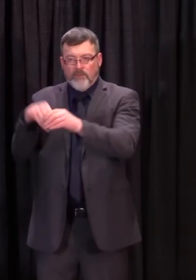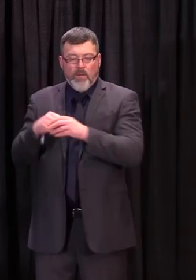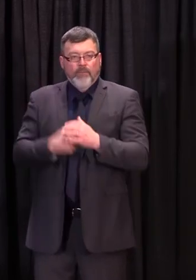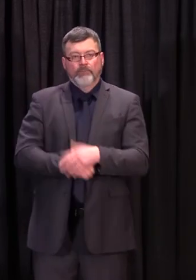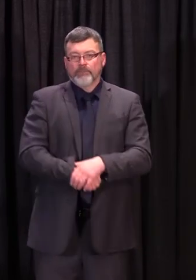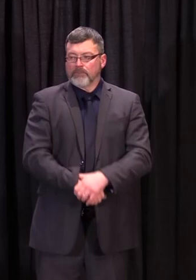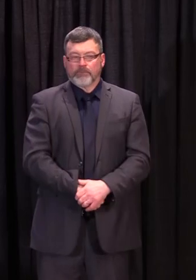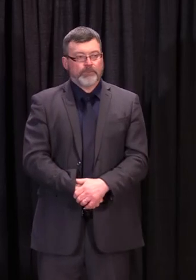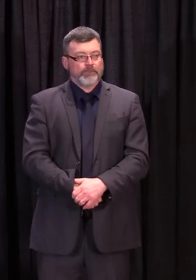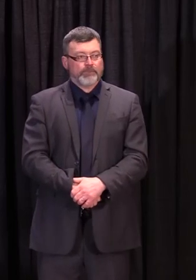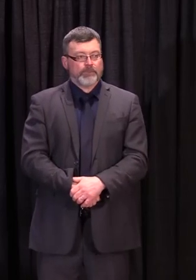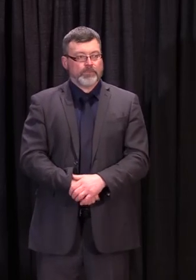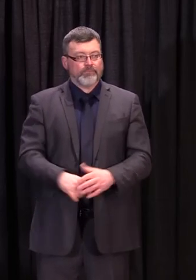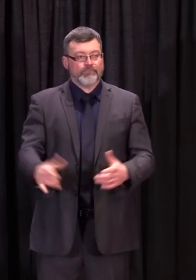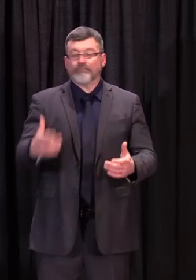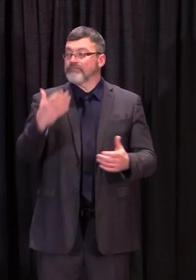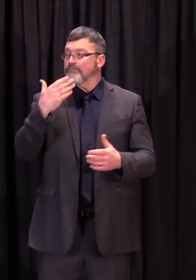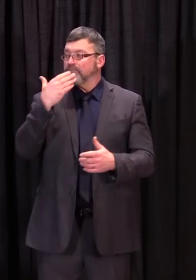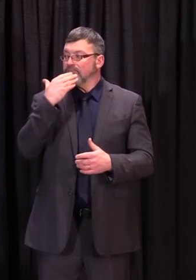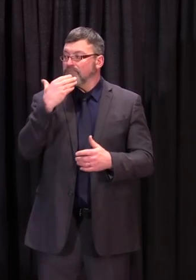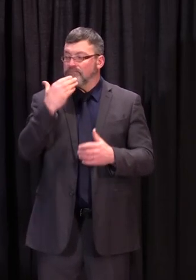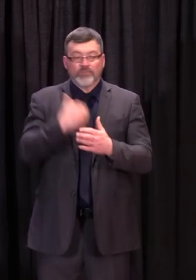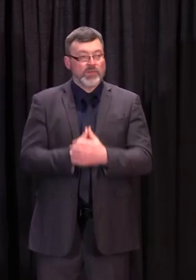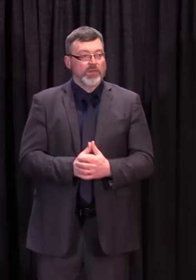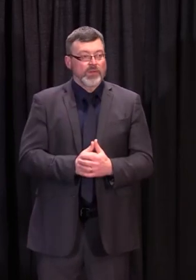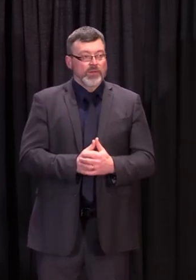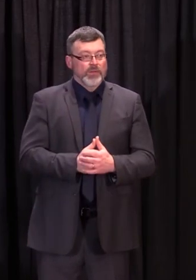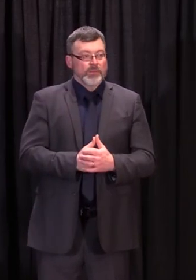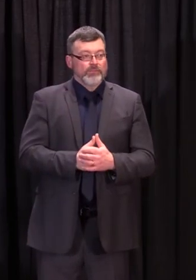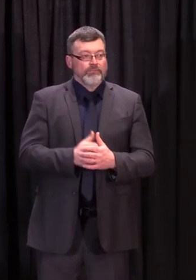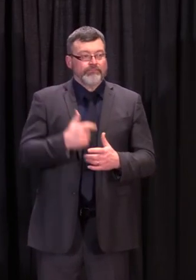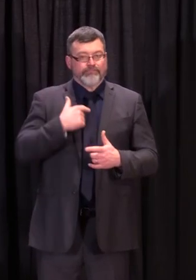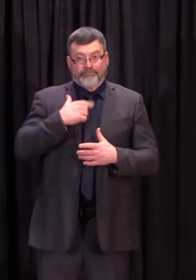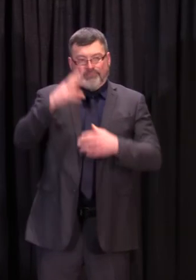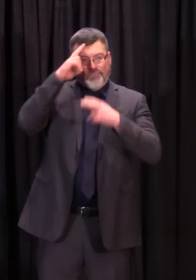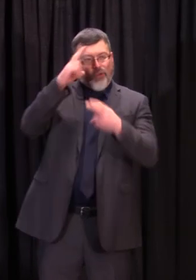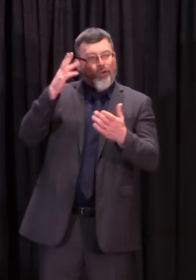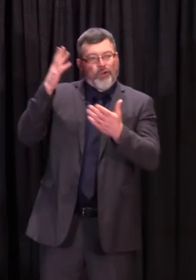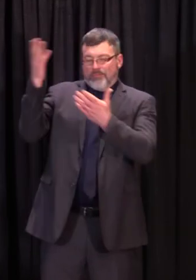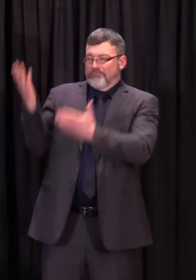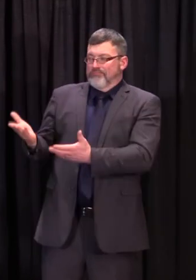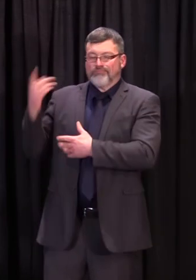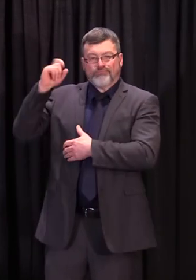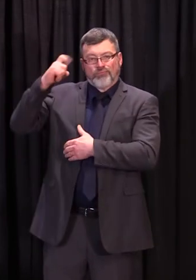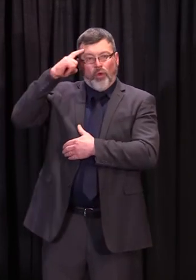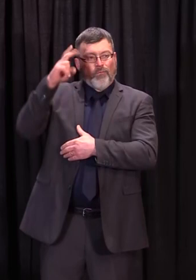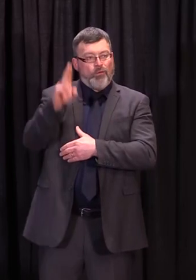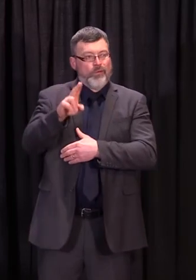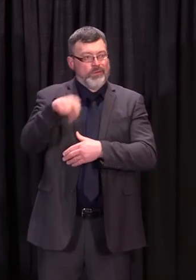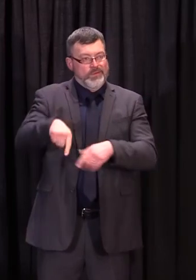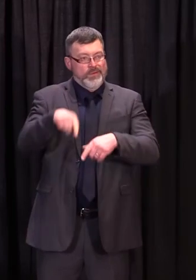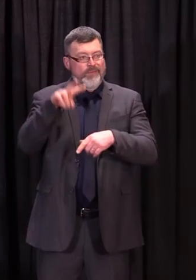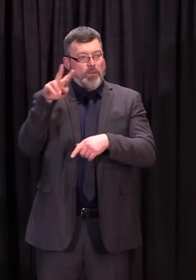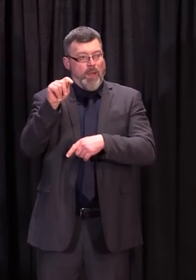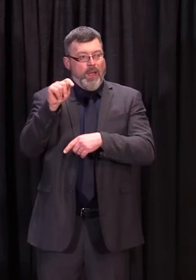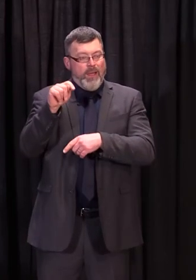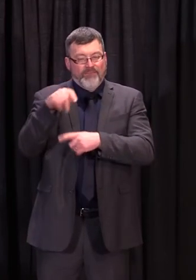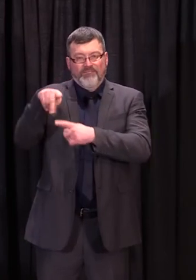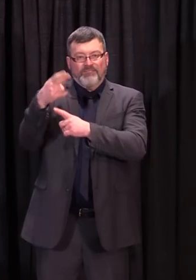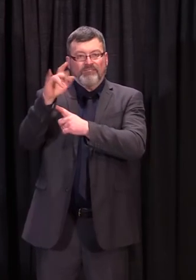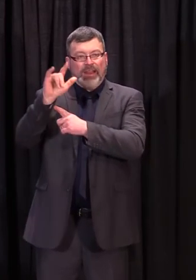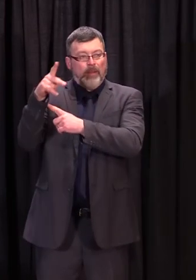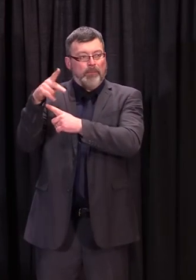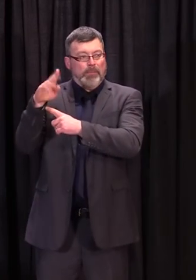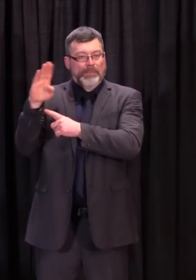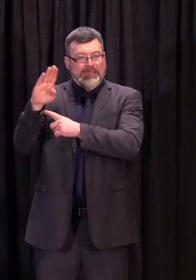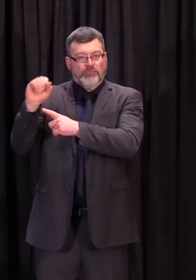Thank you. It is now my distinct honor to present to you the governor of the state of Vermont, the Honorable Philip B.